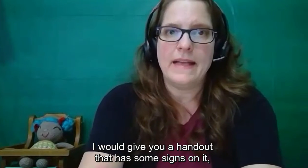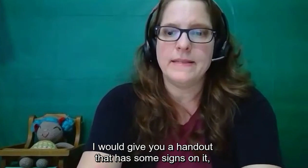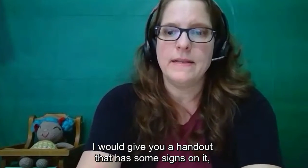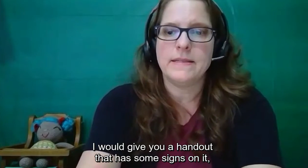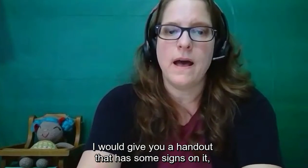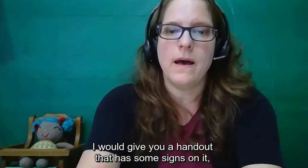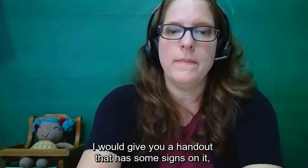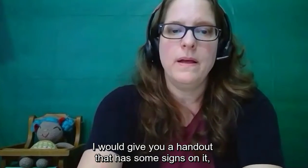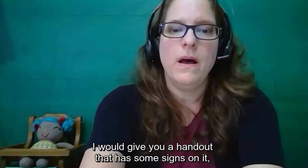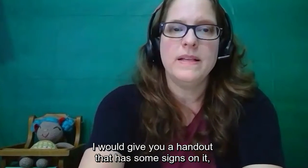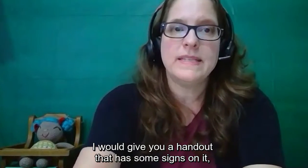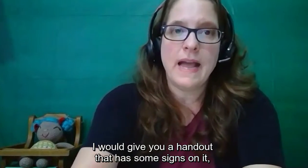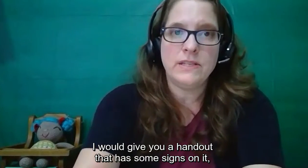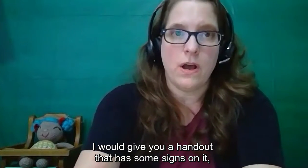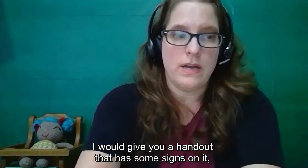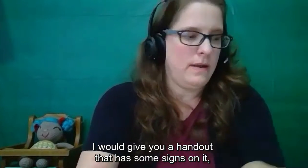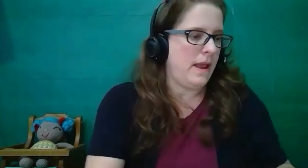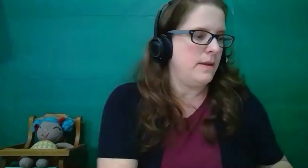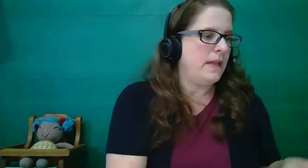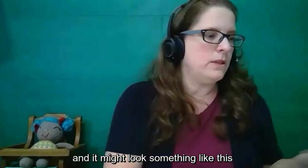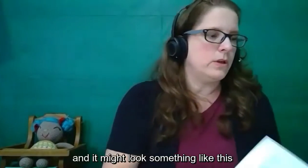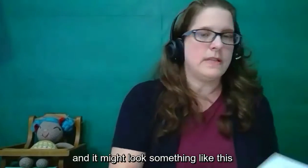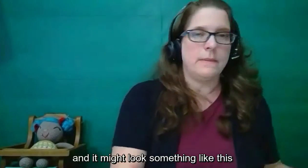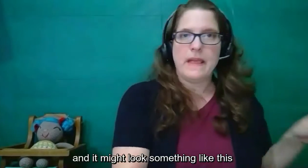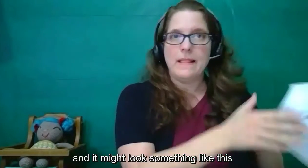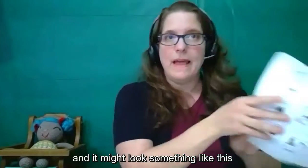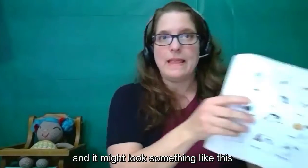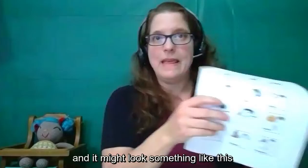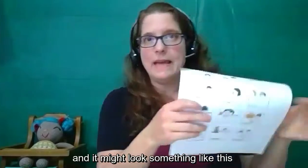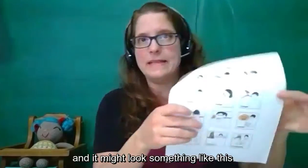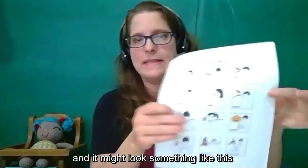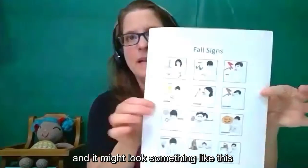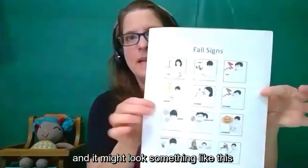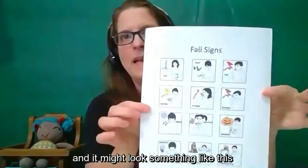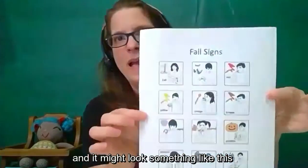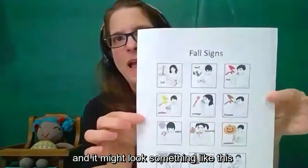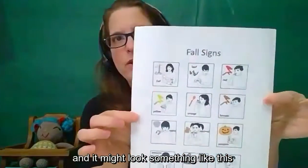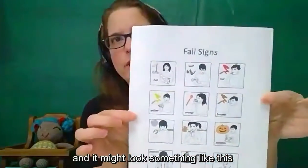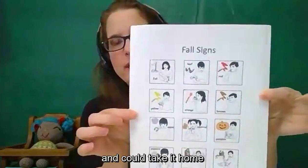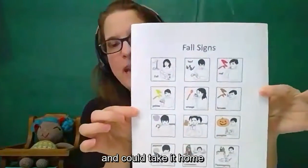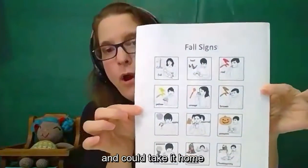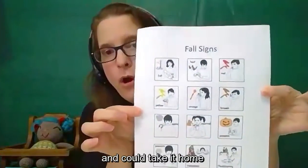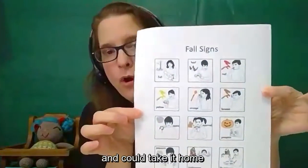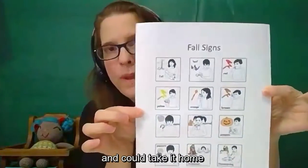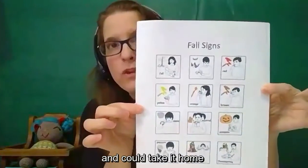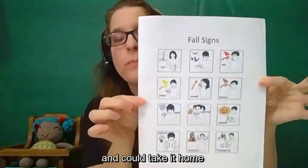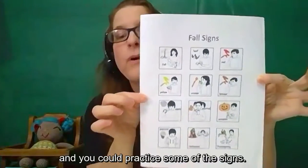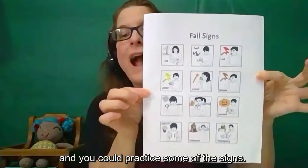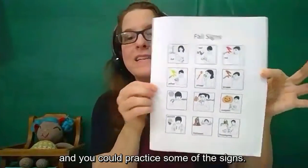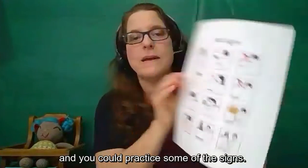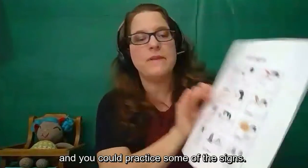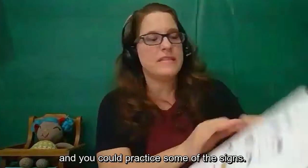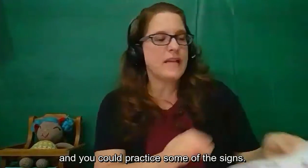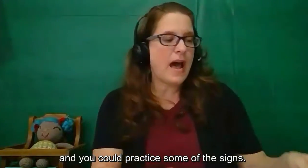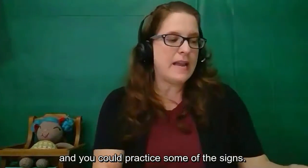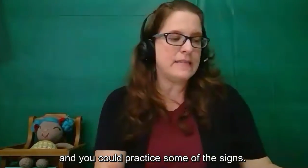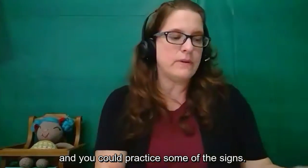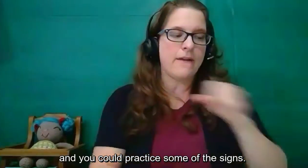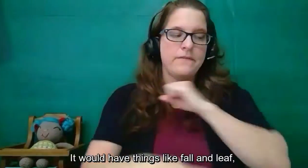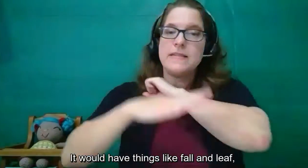has some signs on it, and it might look something like this. And you could take it home and you could practice some of the signs. It would have